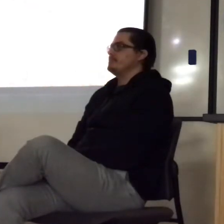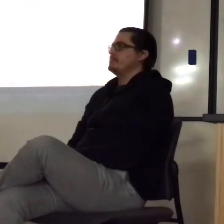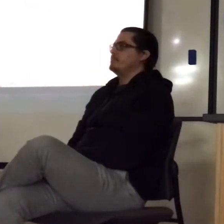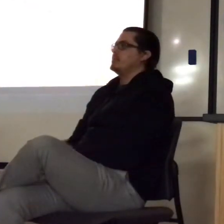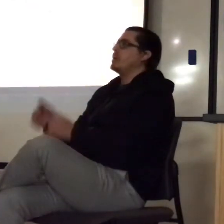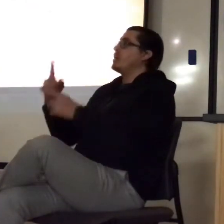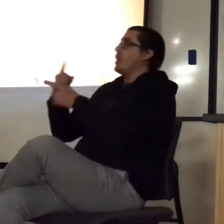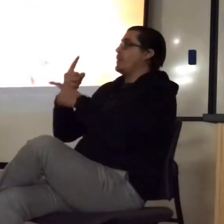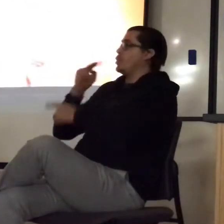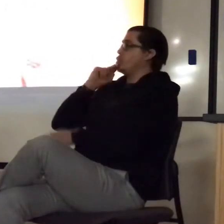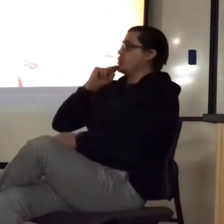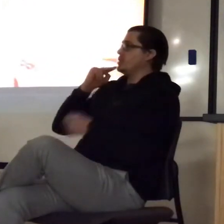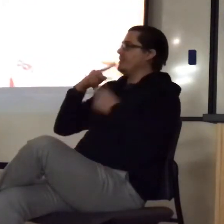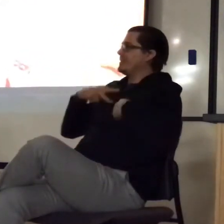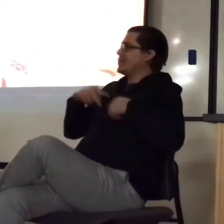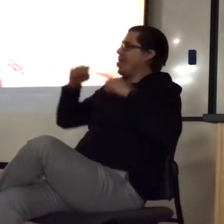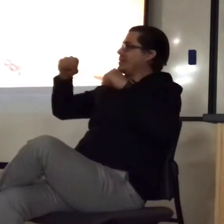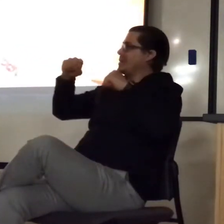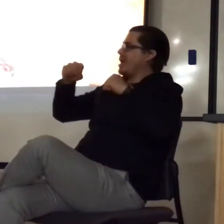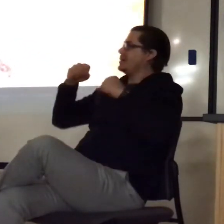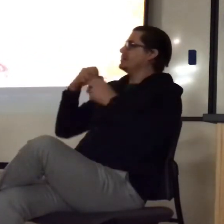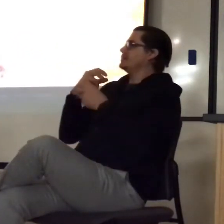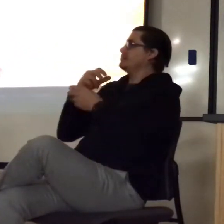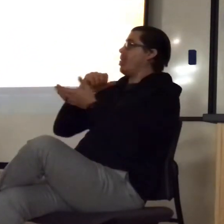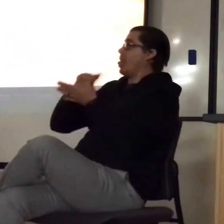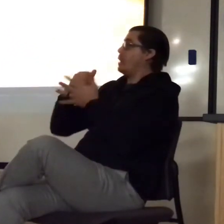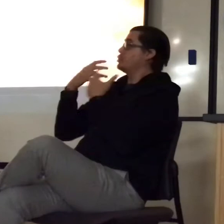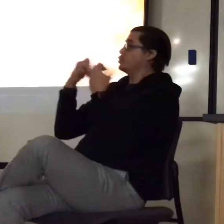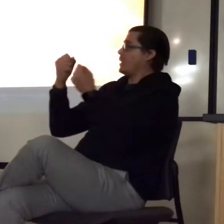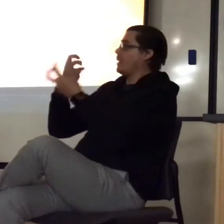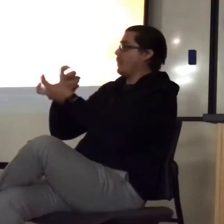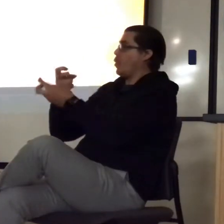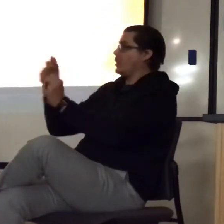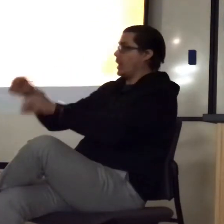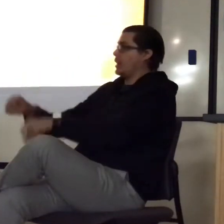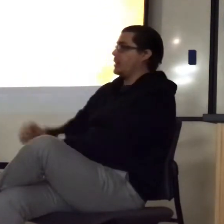Proper nutrition and physical activity can help strengthen bone.